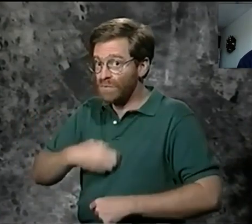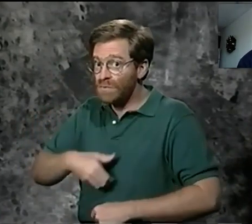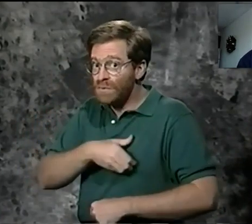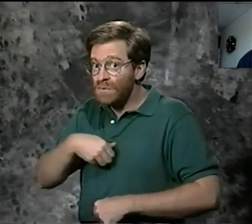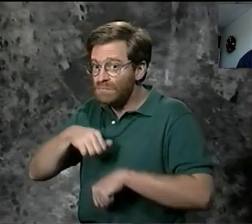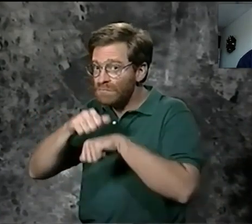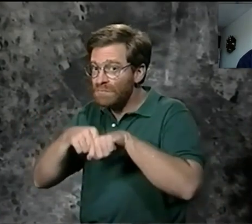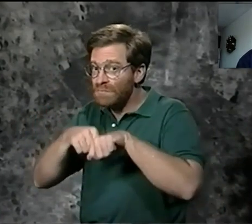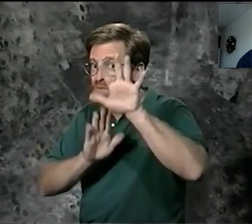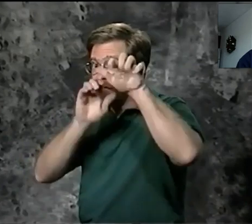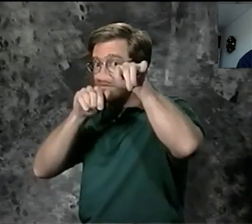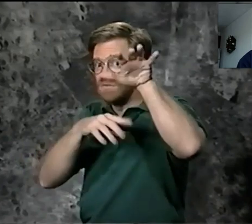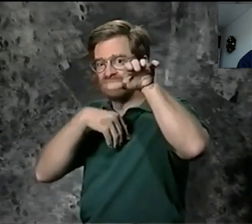but you gotta understand,